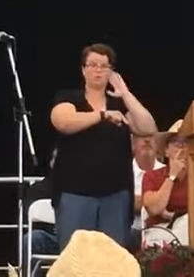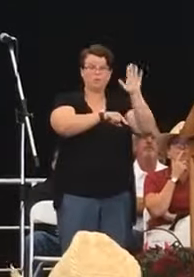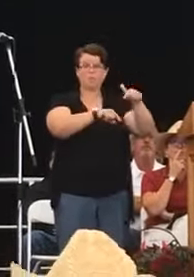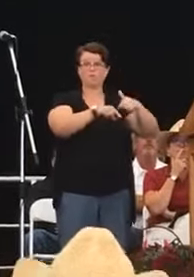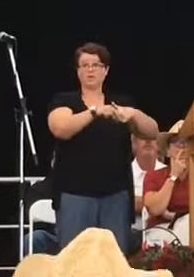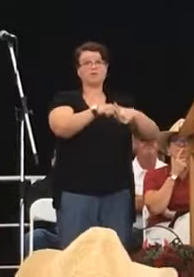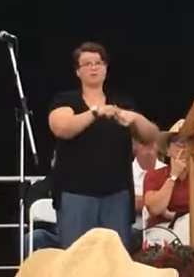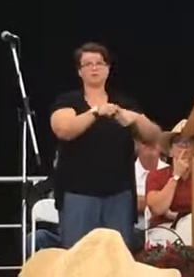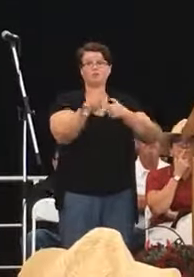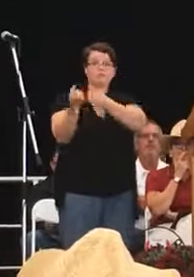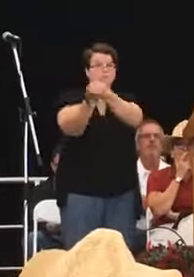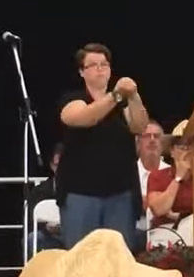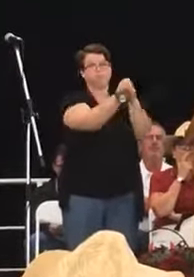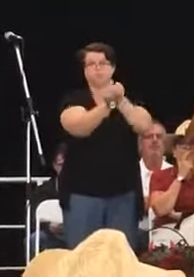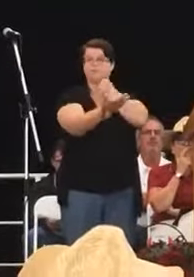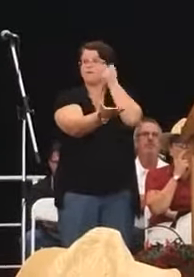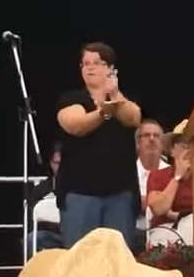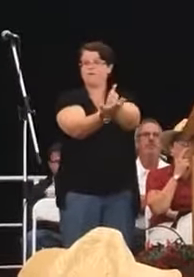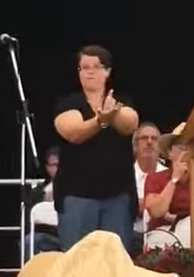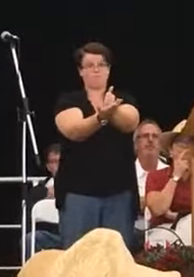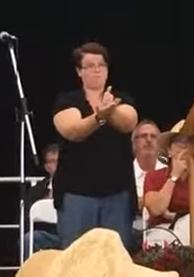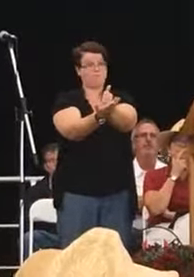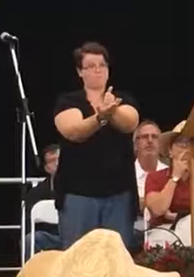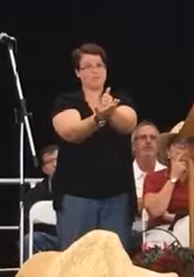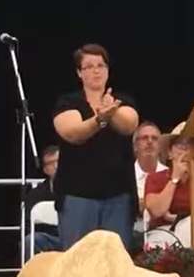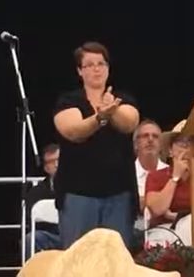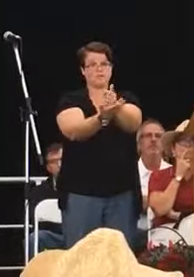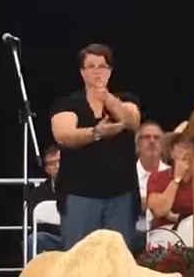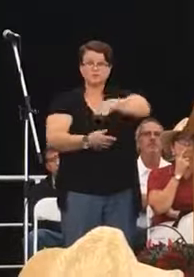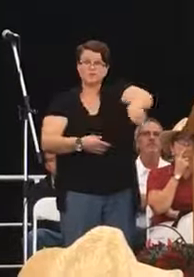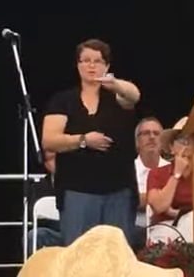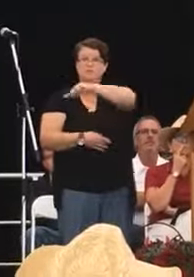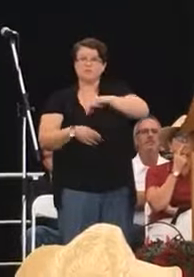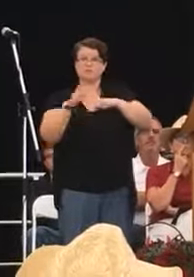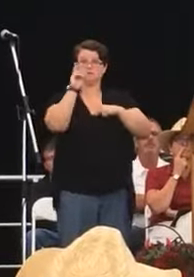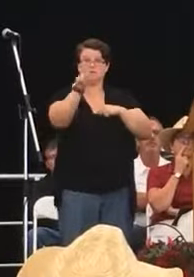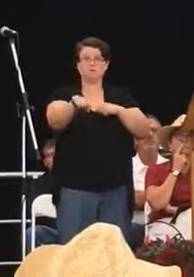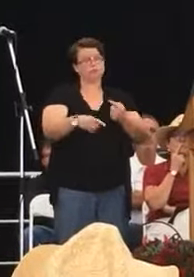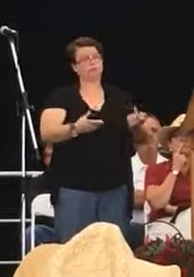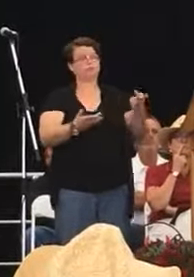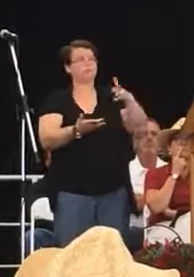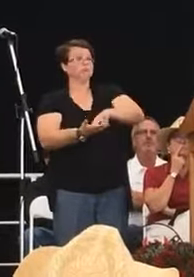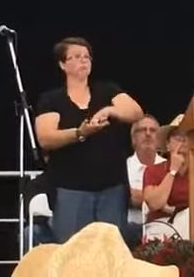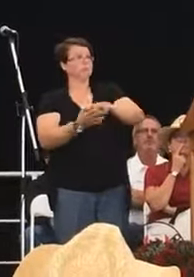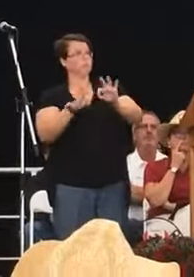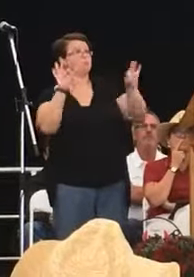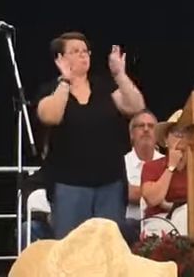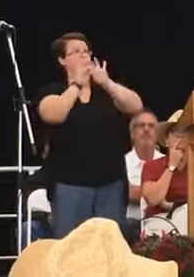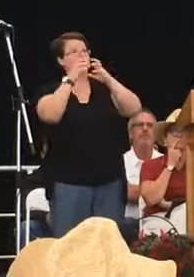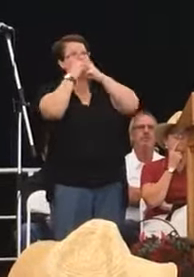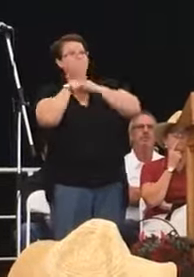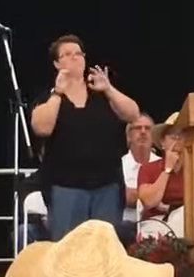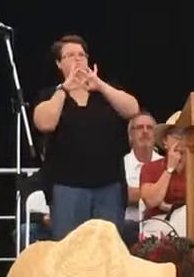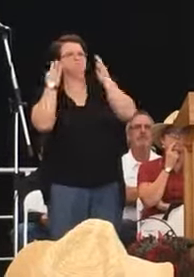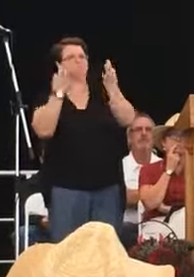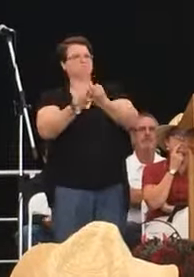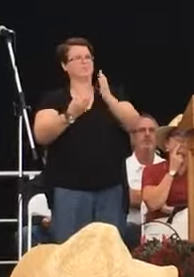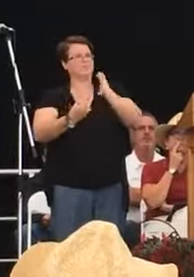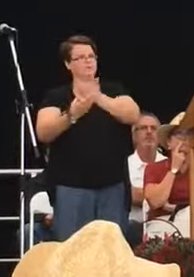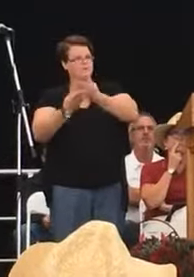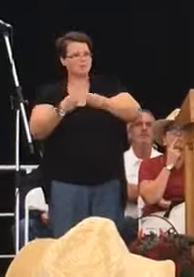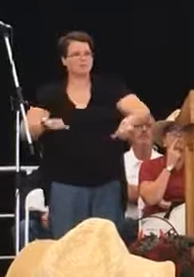any party who's willing to stand up and defend family farmers and preserve prime farmland in